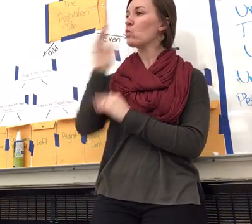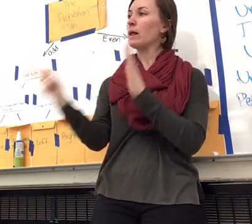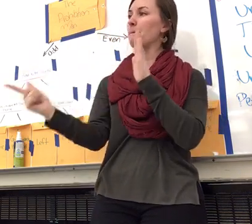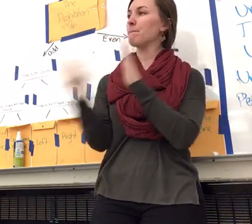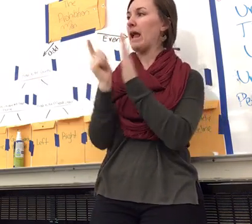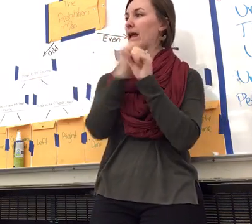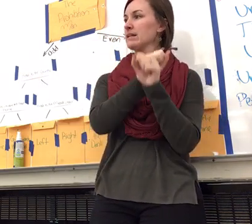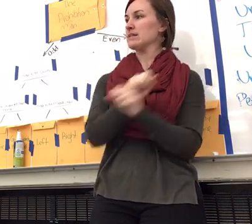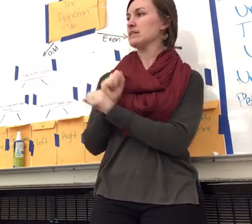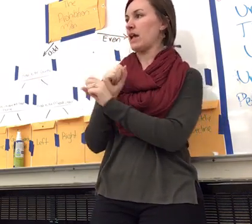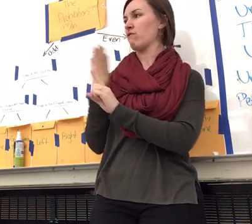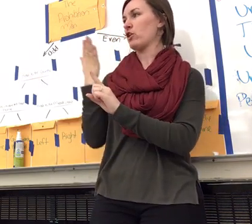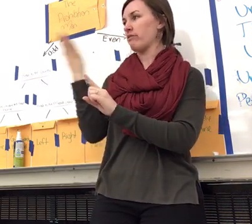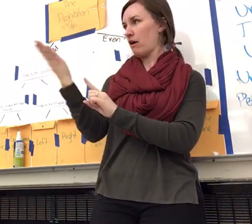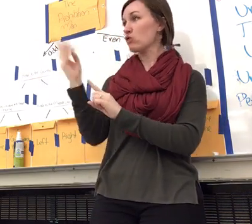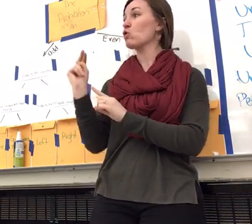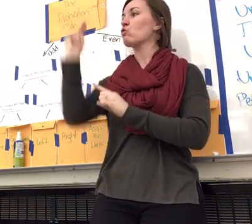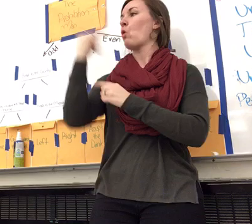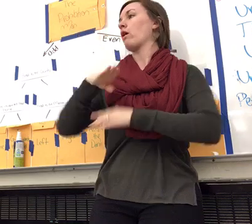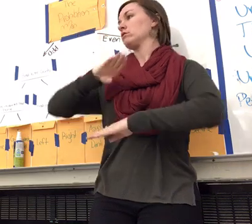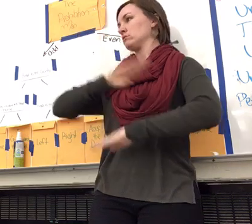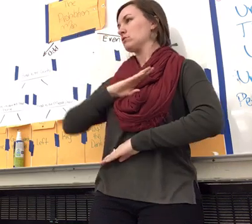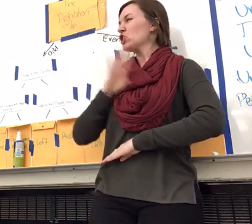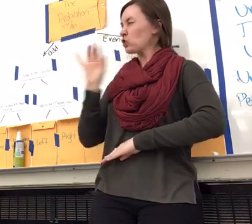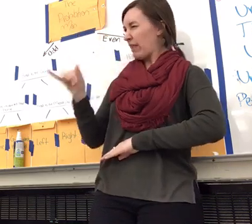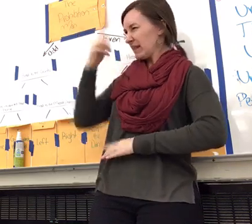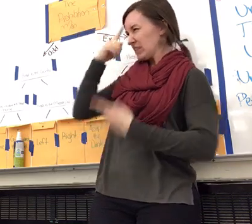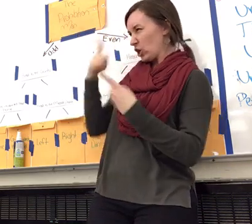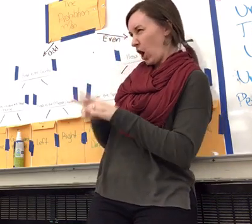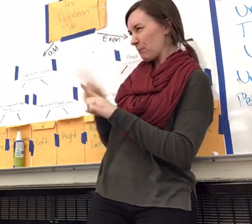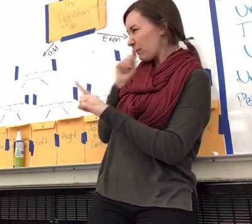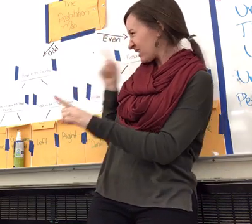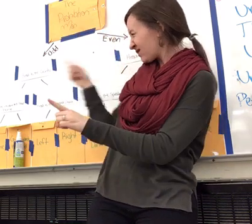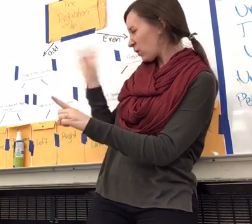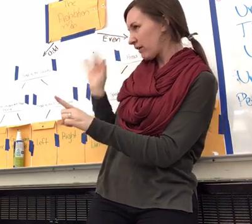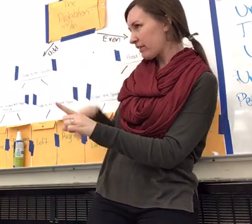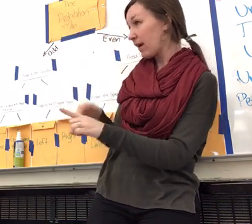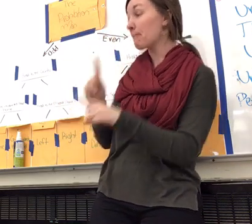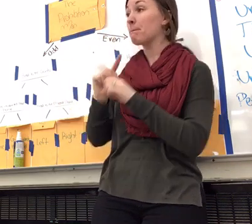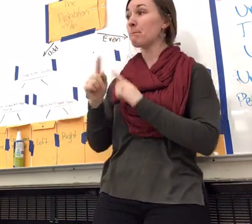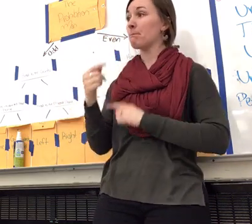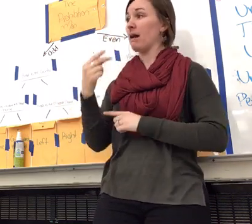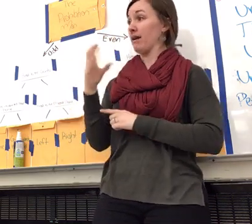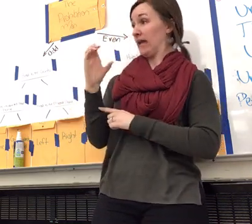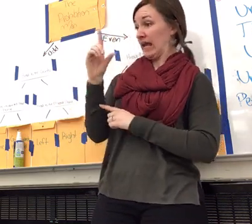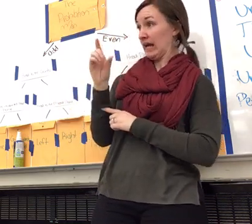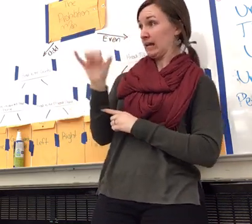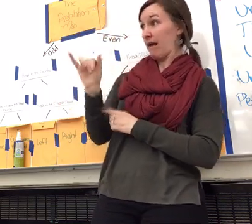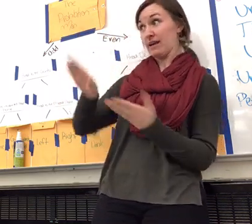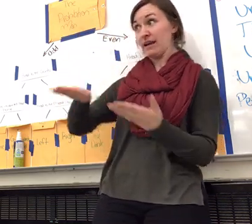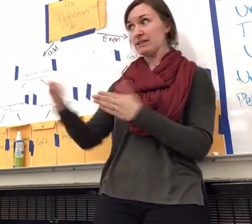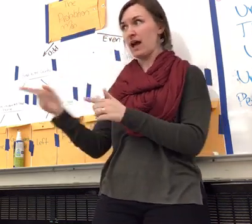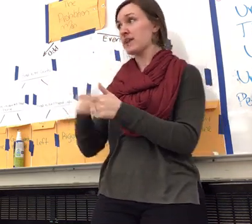D.C. And then Henry Clay dies, so we can't compromise anymore. So, following